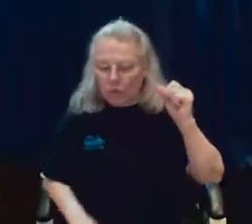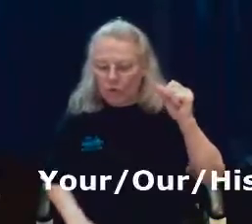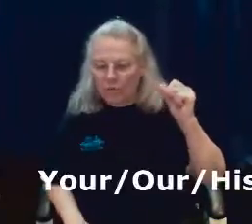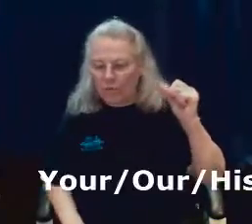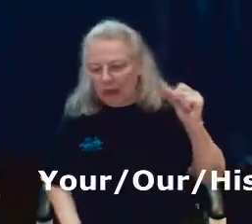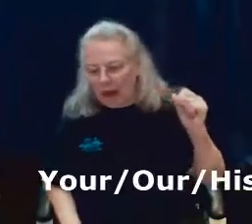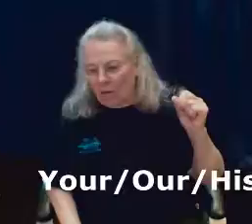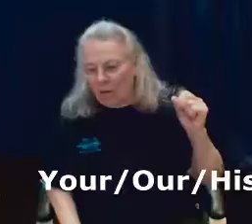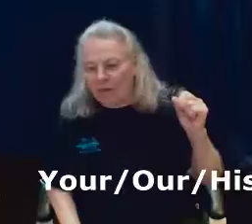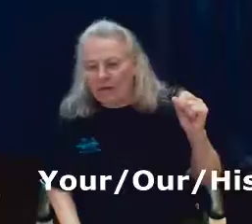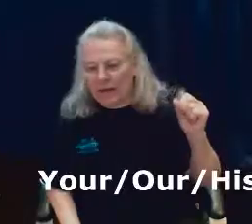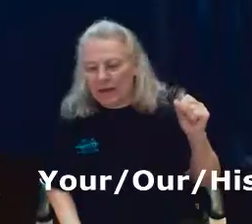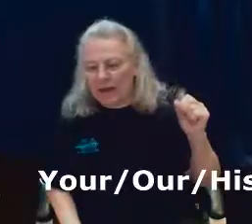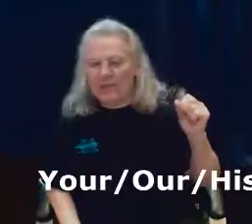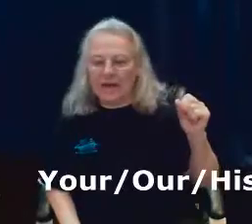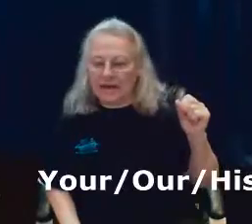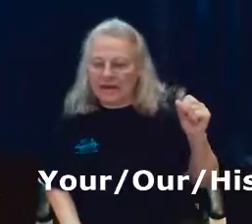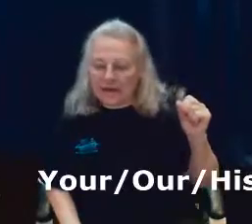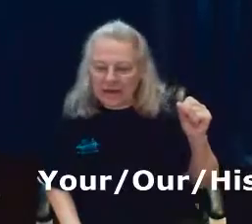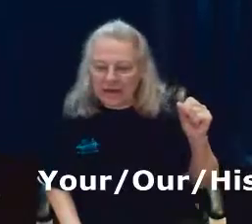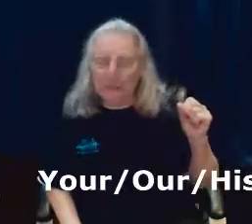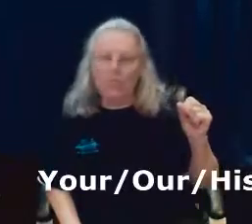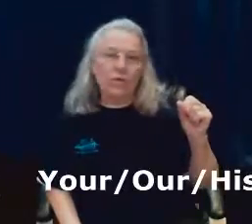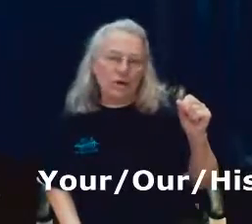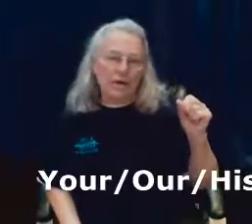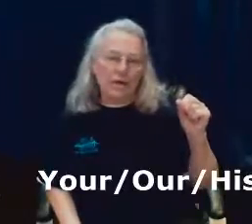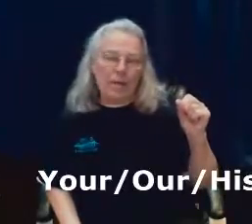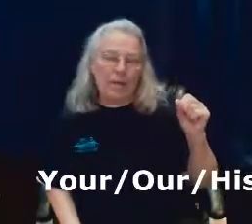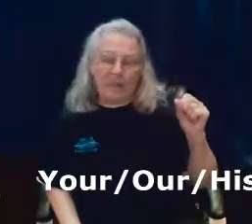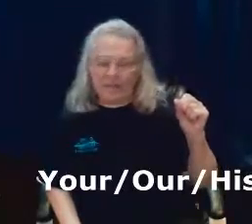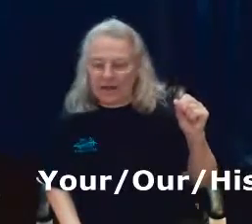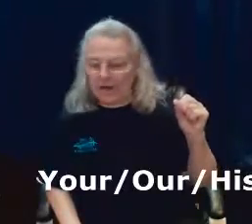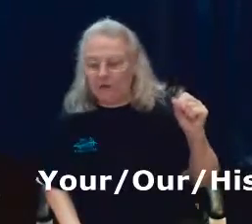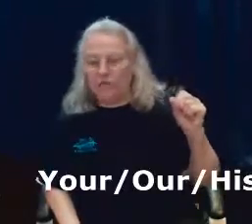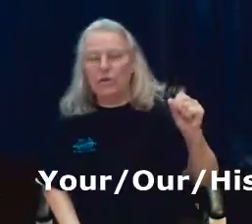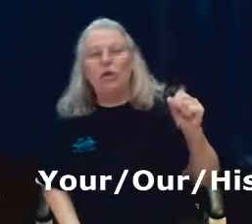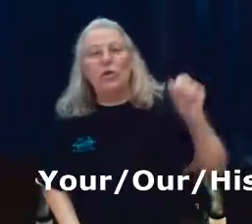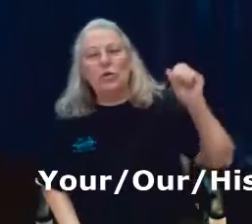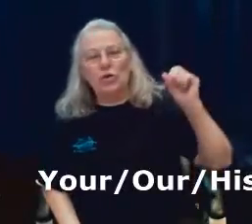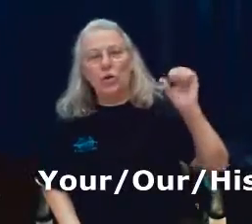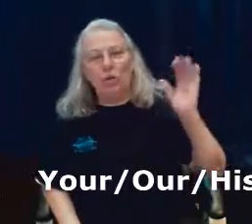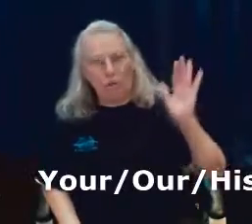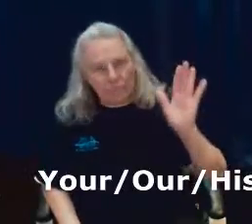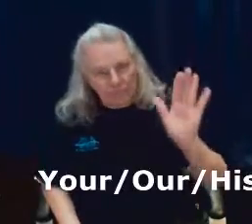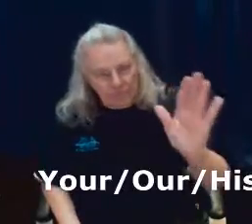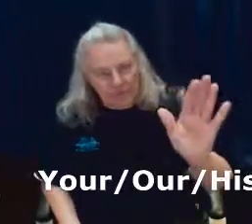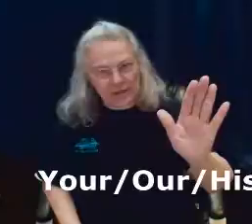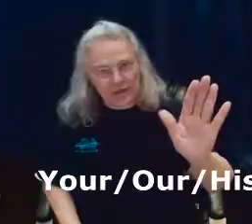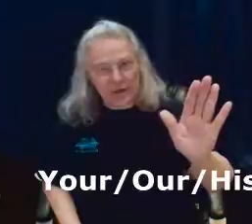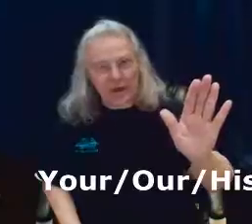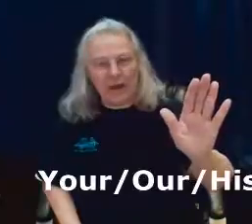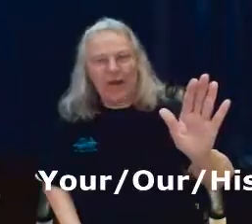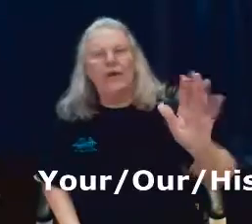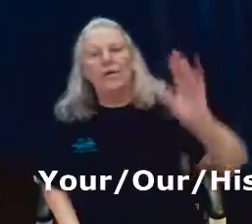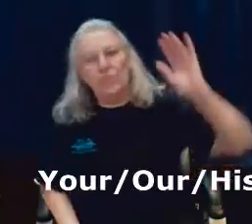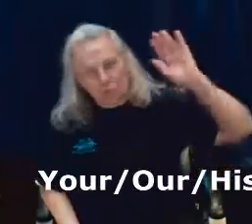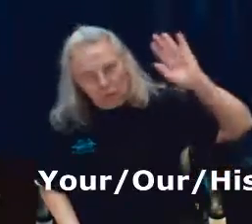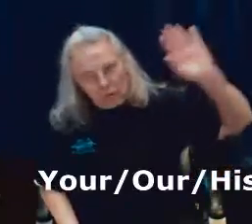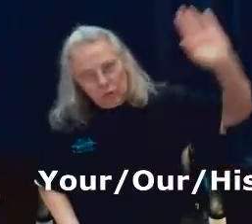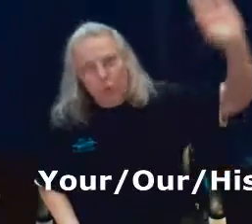Your, our, his, again, we're talking about possession. Your, this way, your